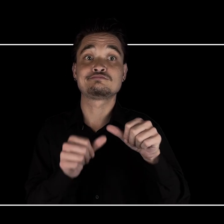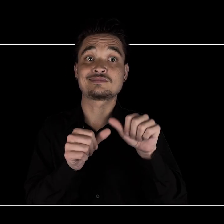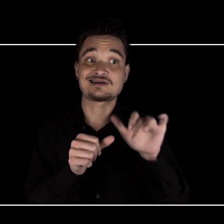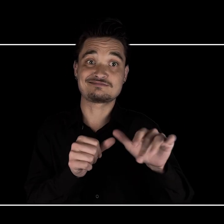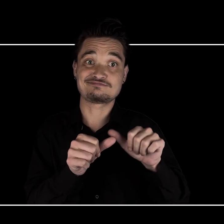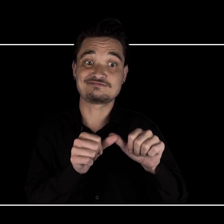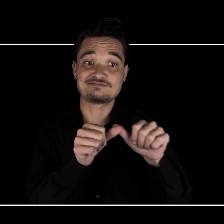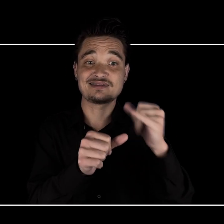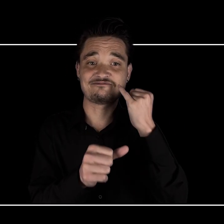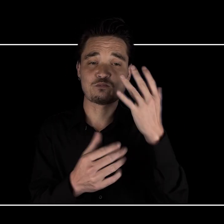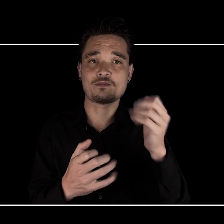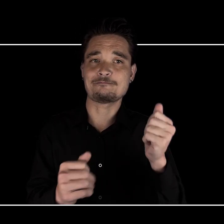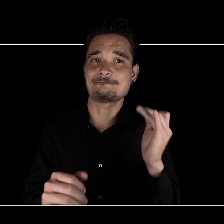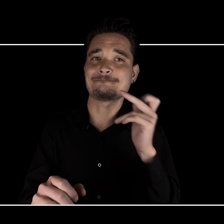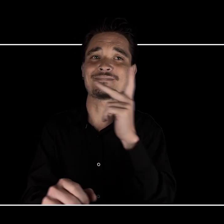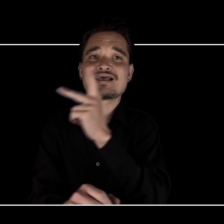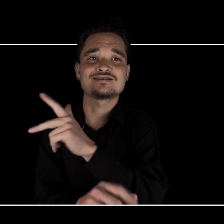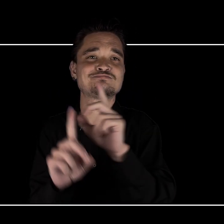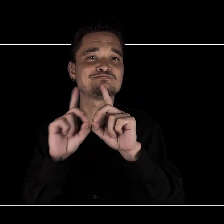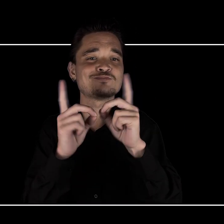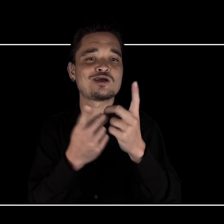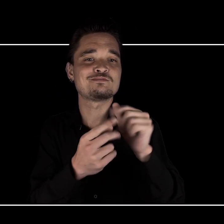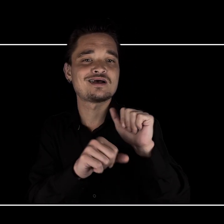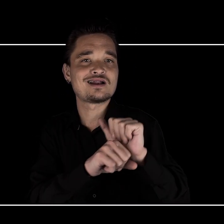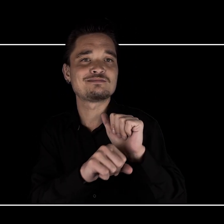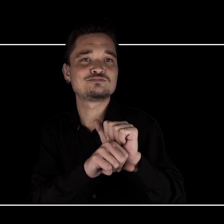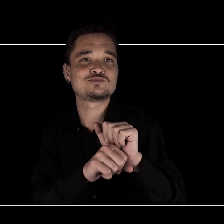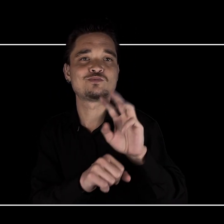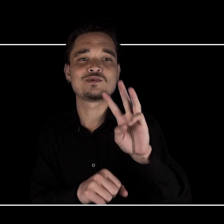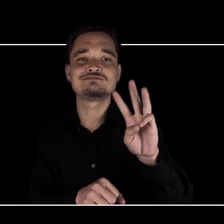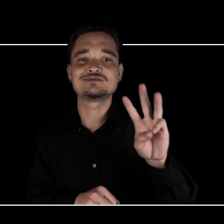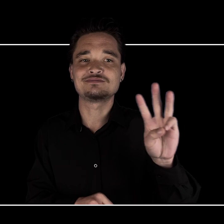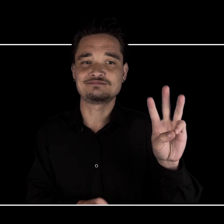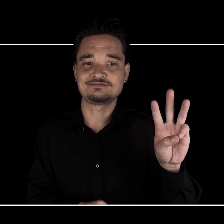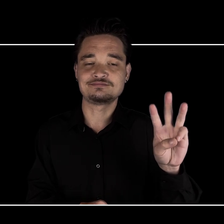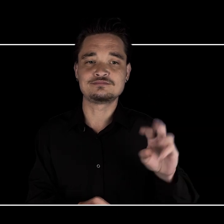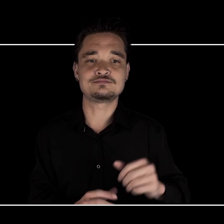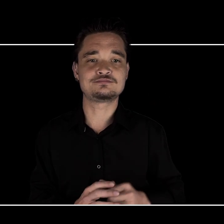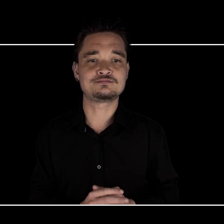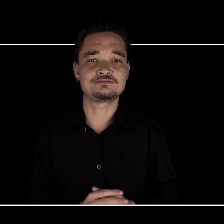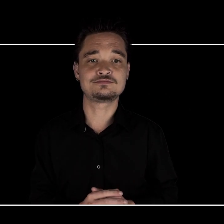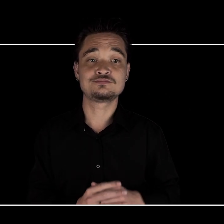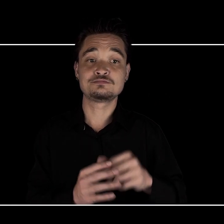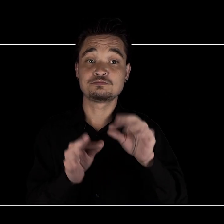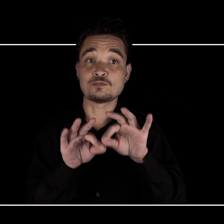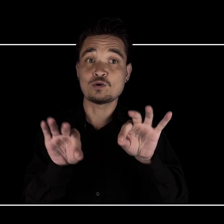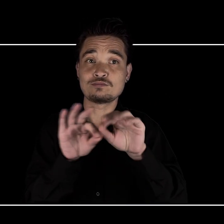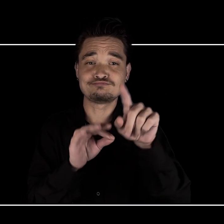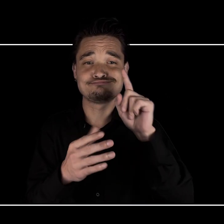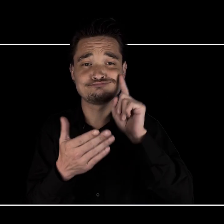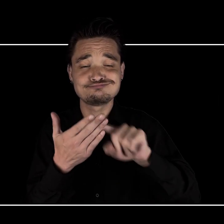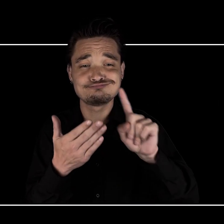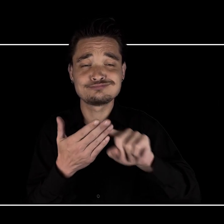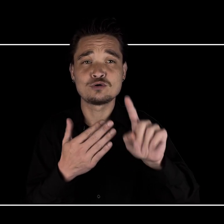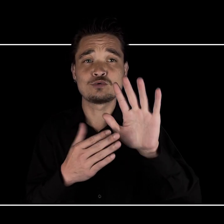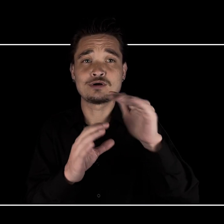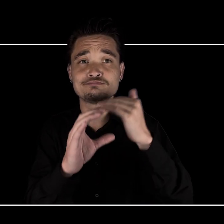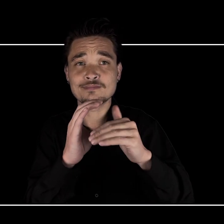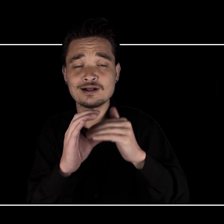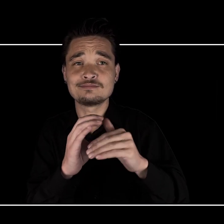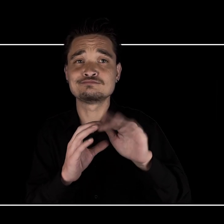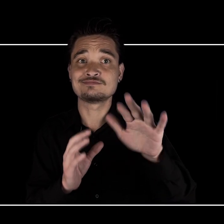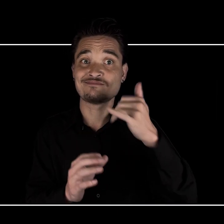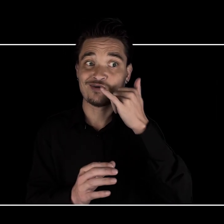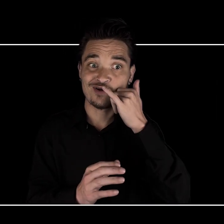if you want to return to the Vermont Department of Labor website. Remember to check your email and voicemail